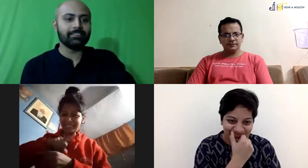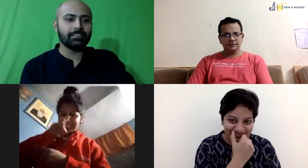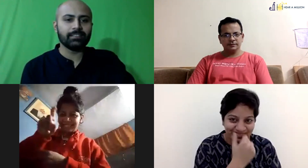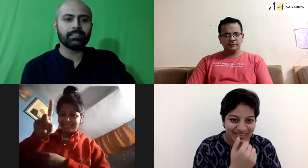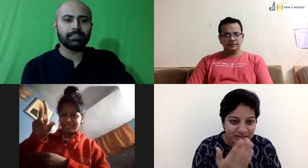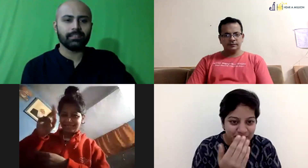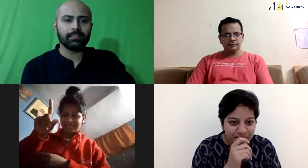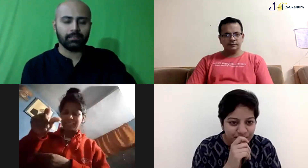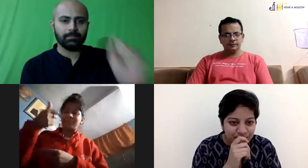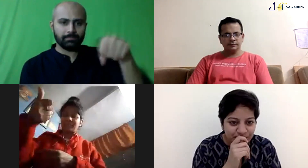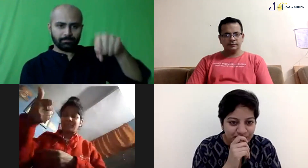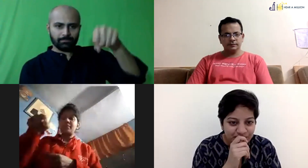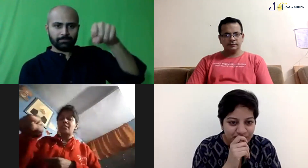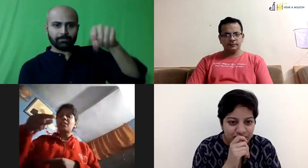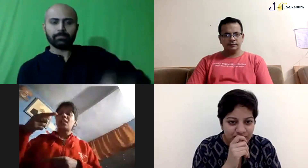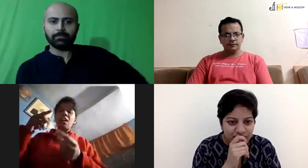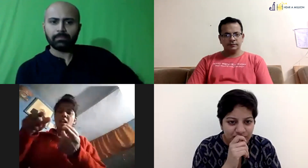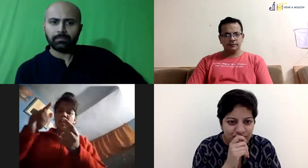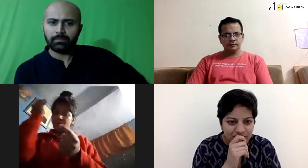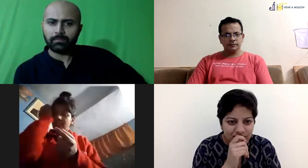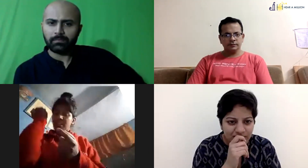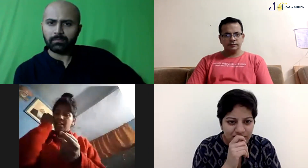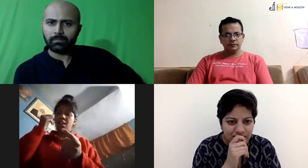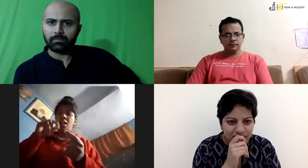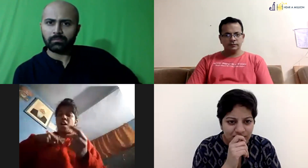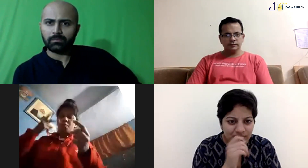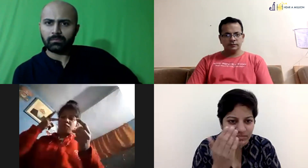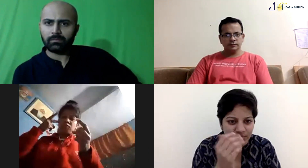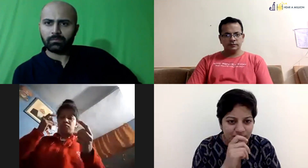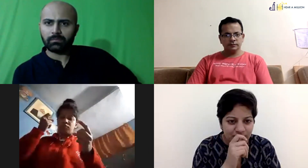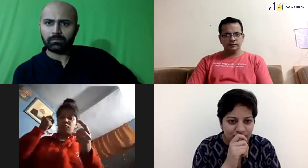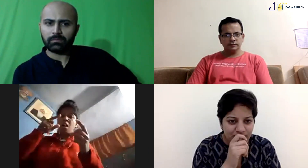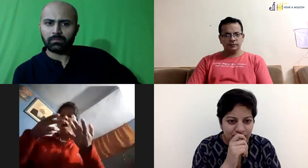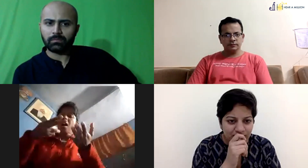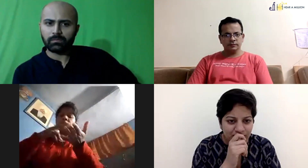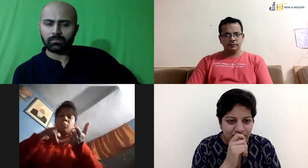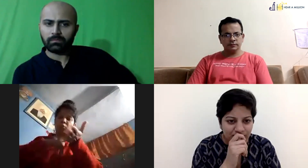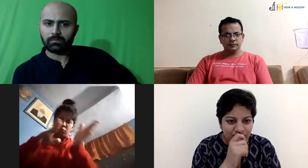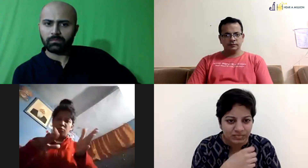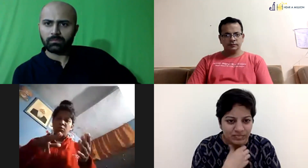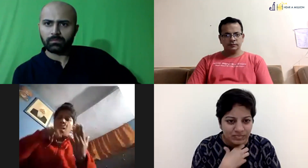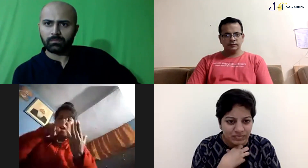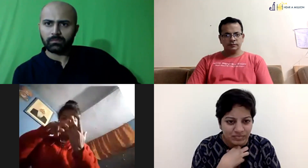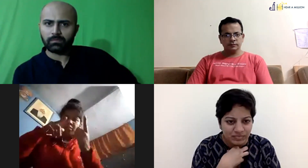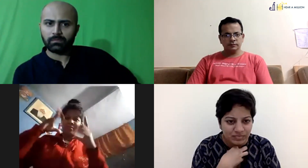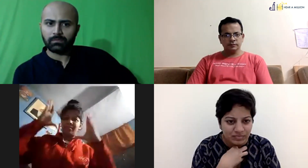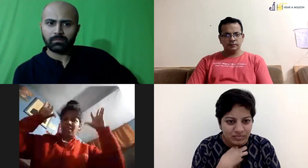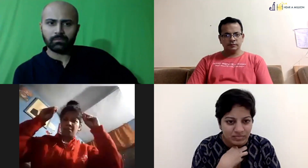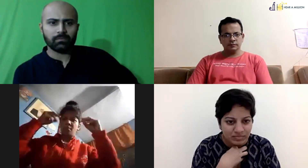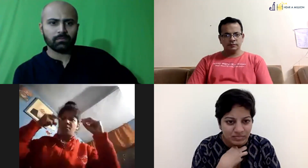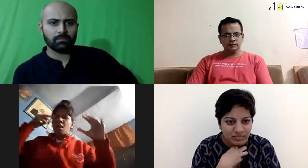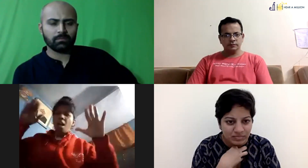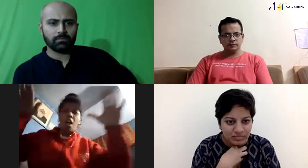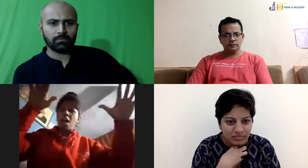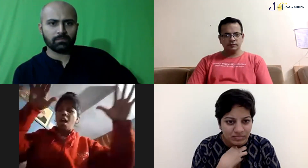second question. Can I ask the second one? Yes, yes, you can. So, Ravneet, I do understand your point as well. You are